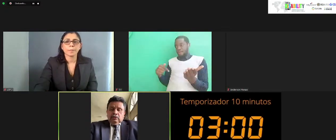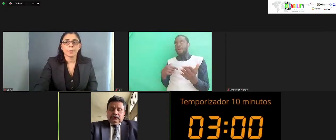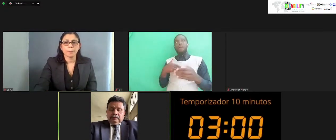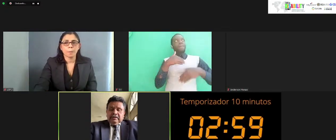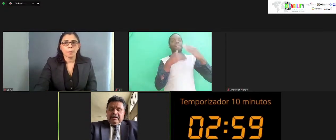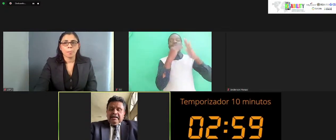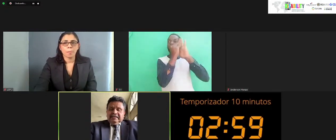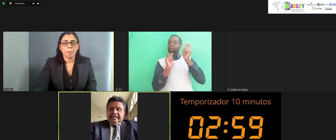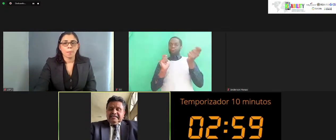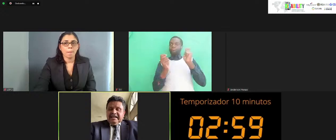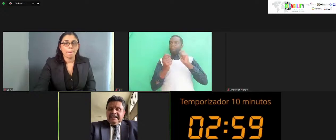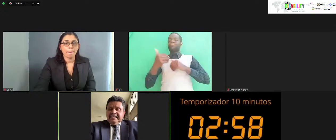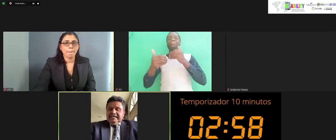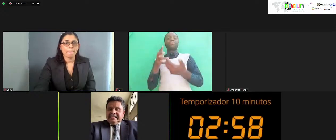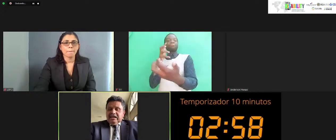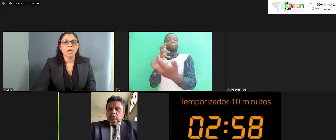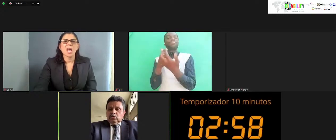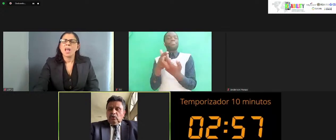disabilities